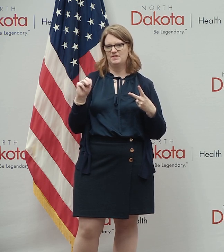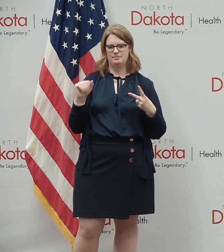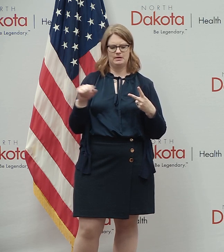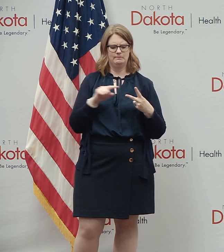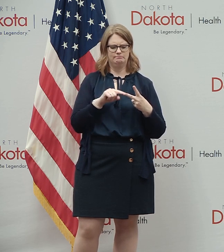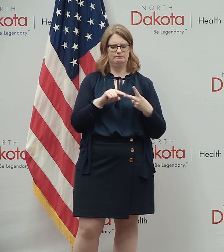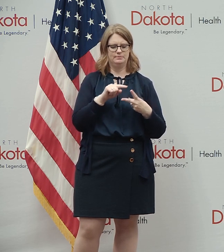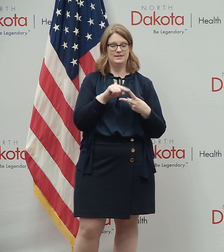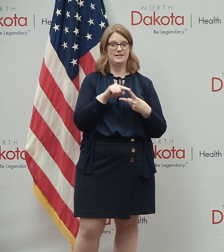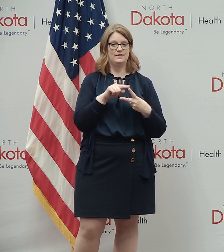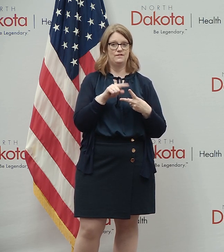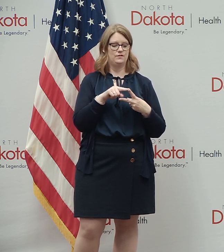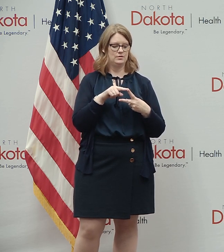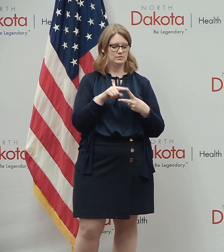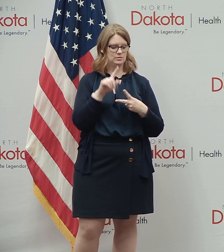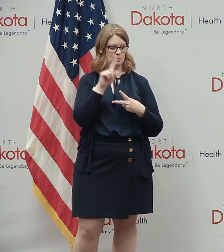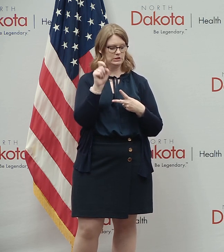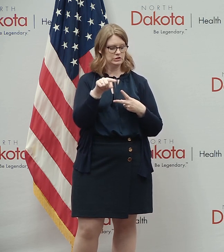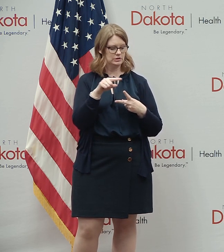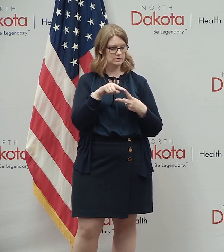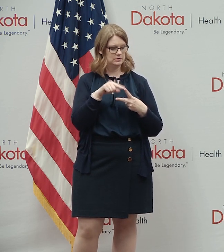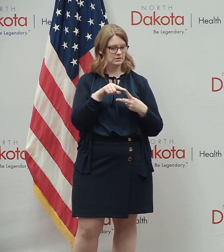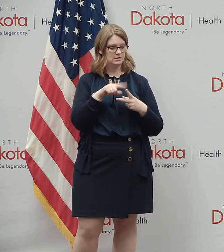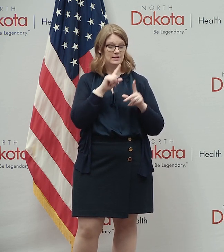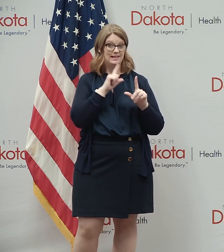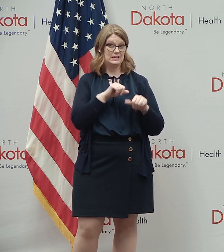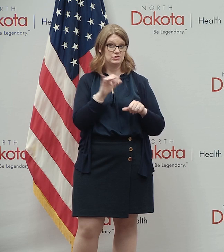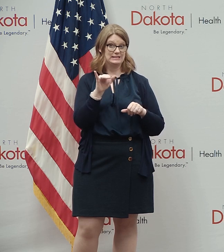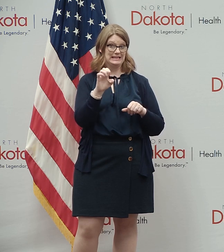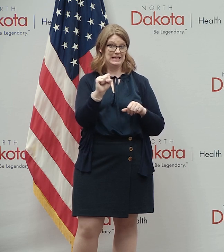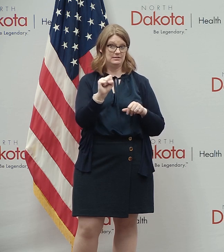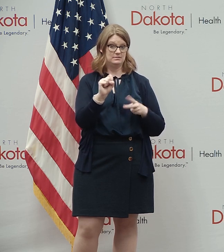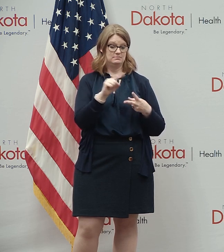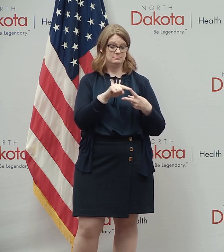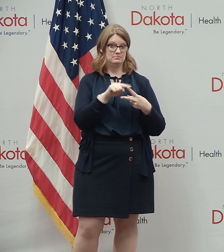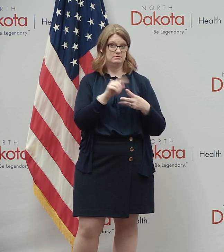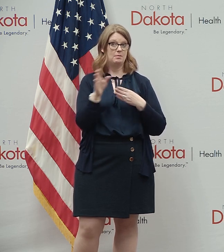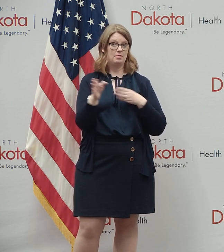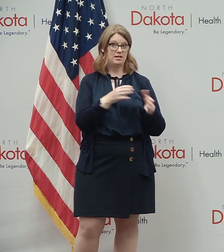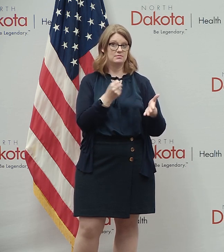here offhand. The answer is yes. Plans have to be